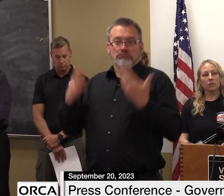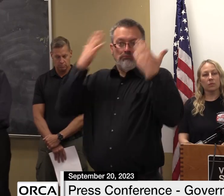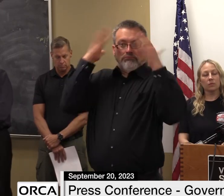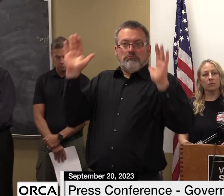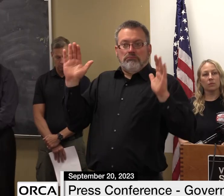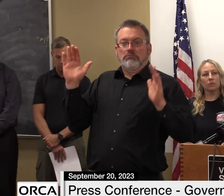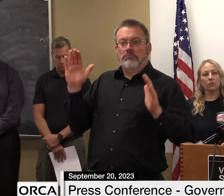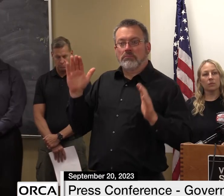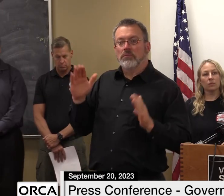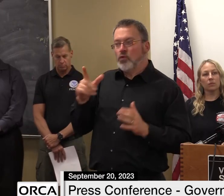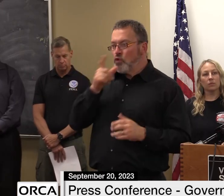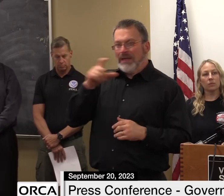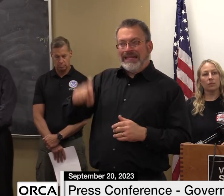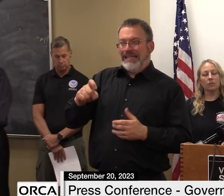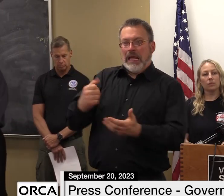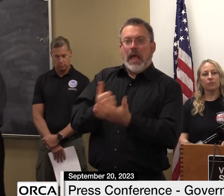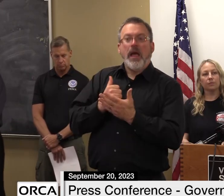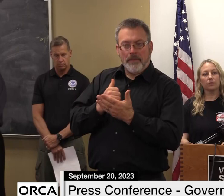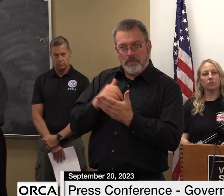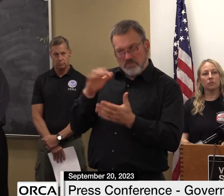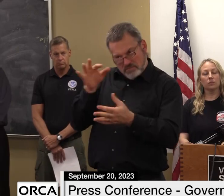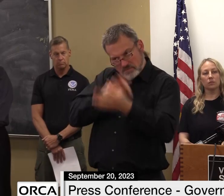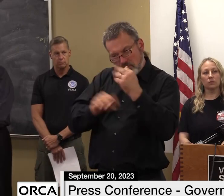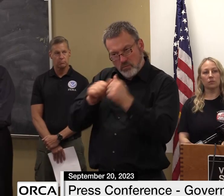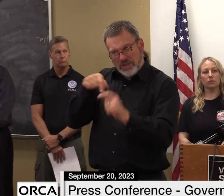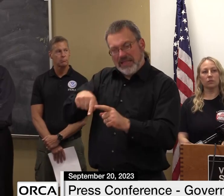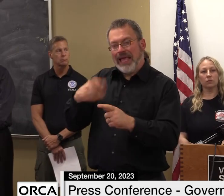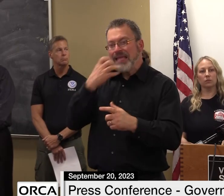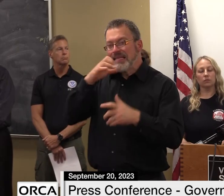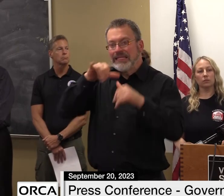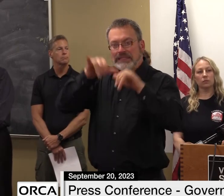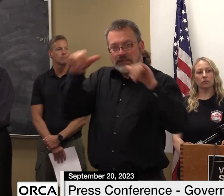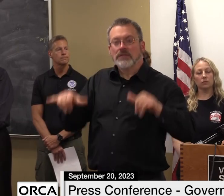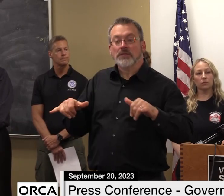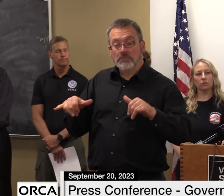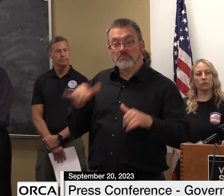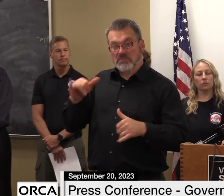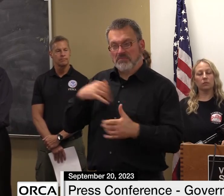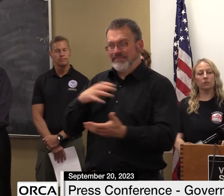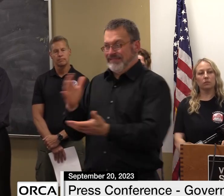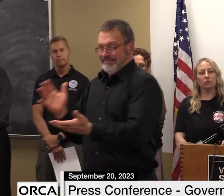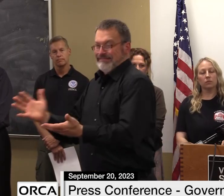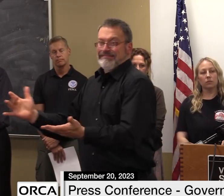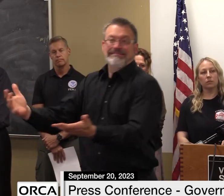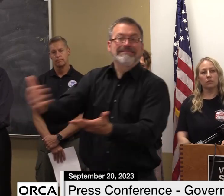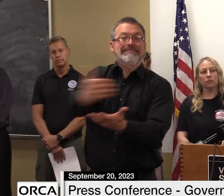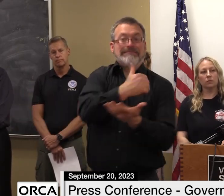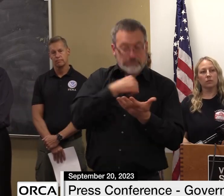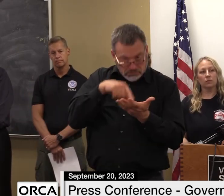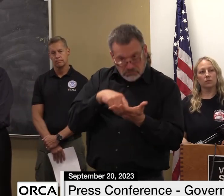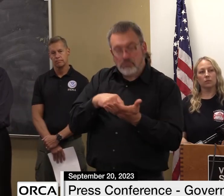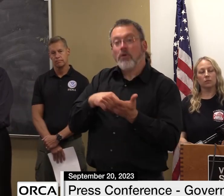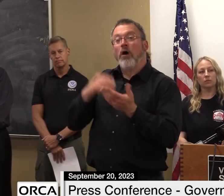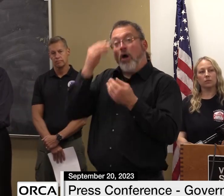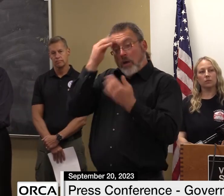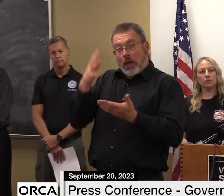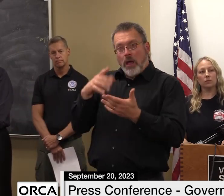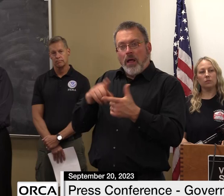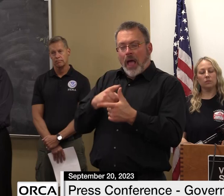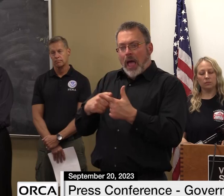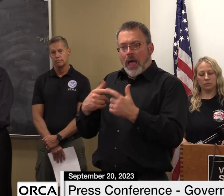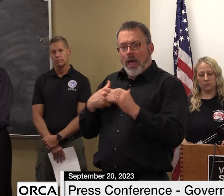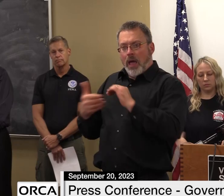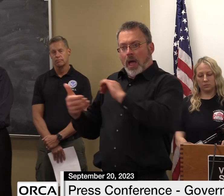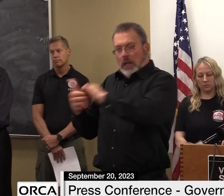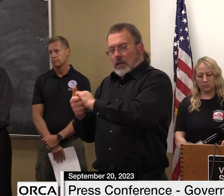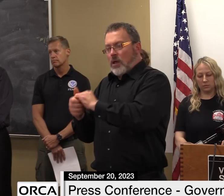of their heating system. So when we get that information, then we'll be working with all the